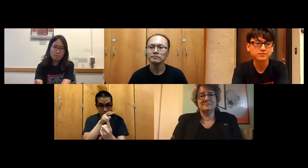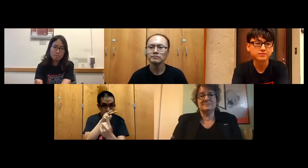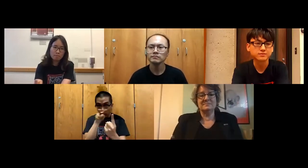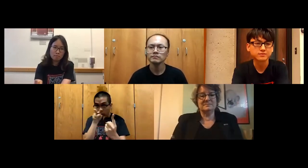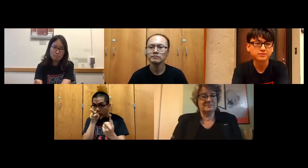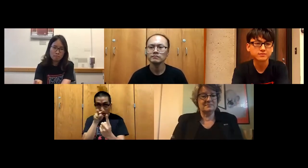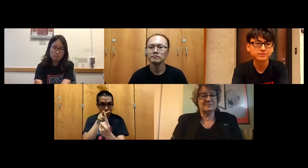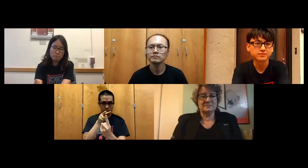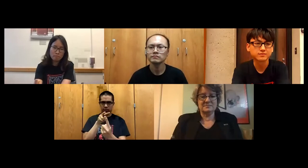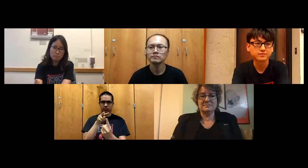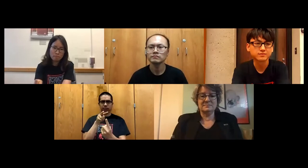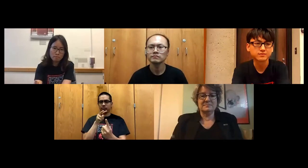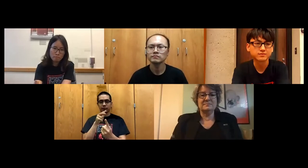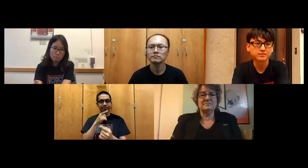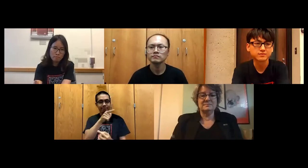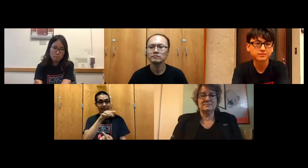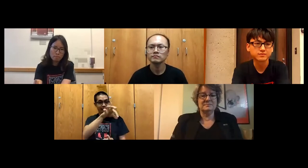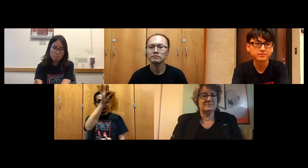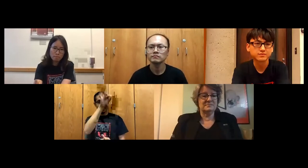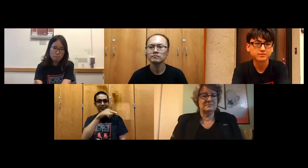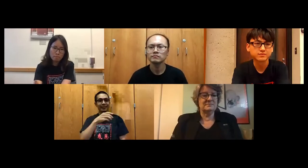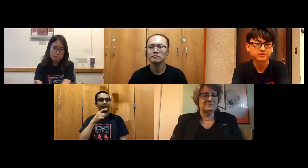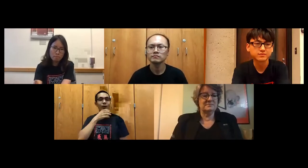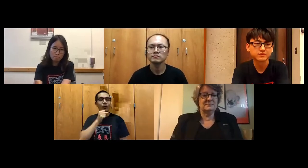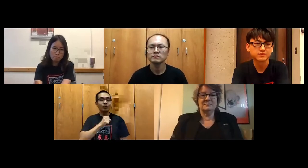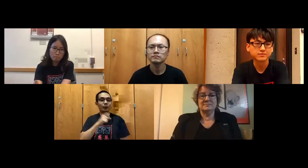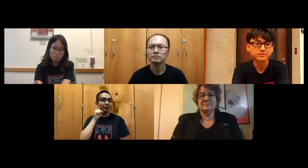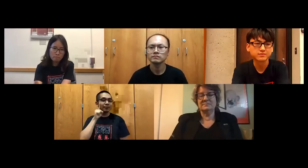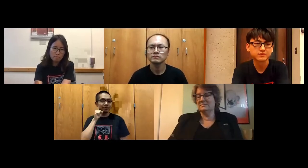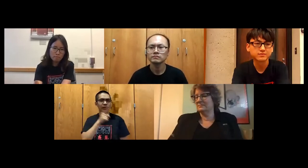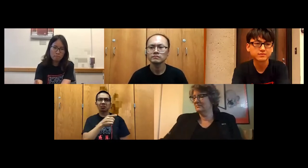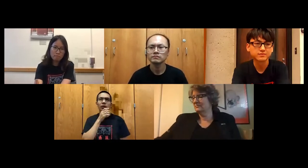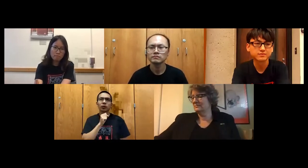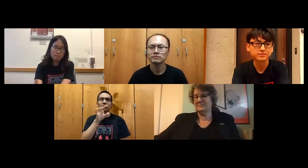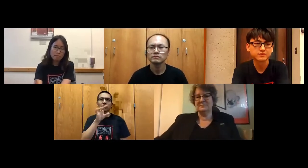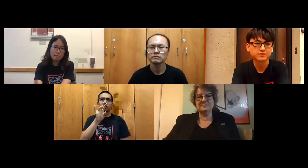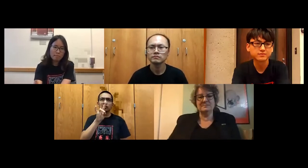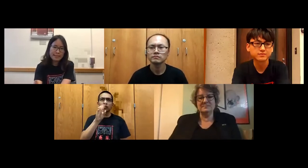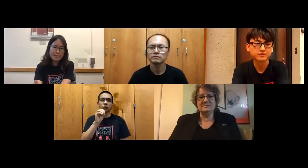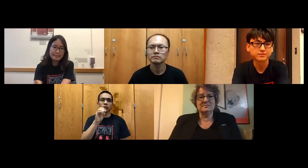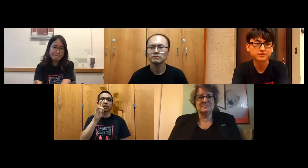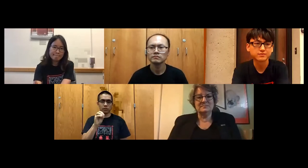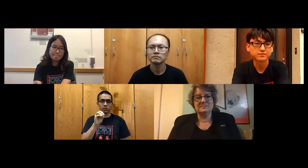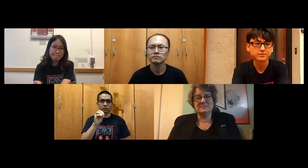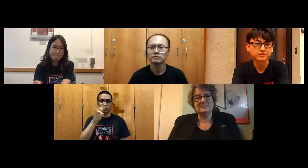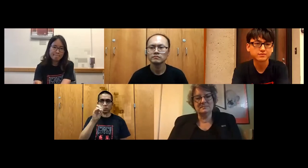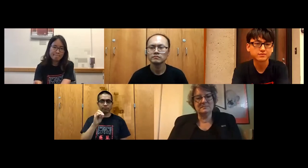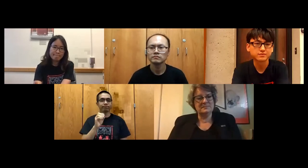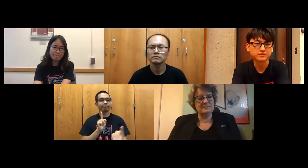much of it went so far over my head, but I was able to pick up one from one older deaf Chinese person who was